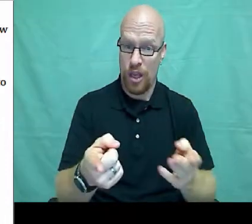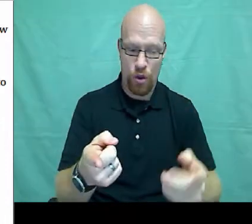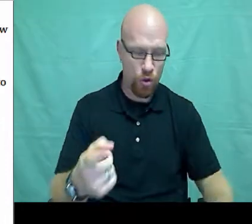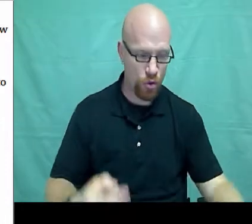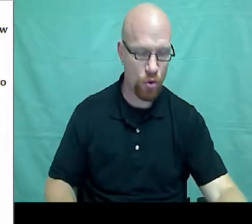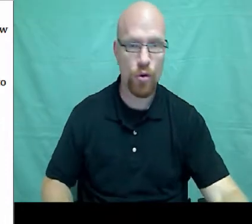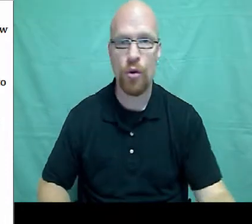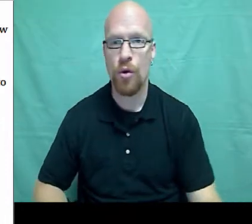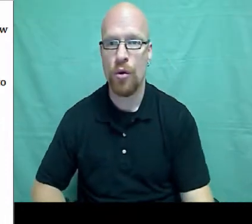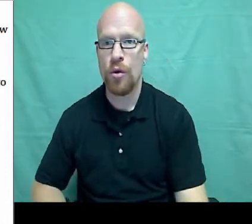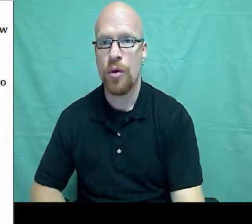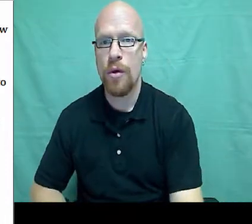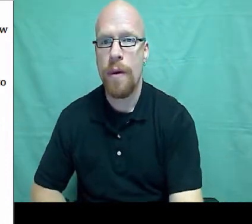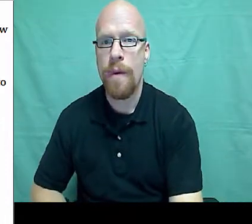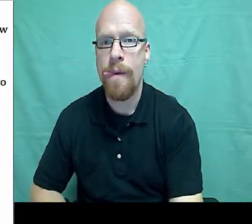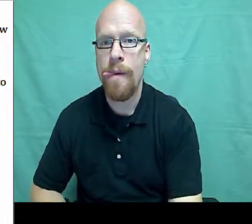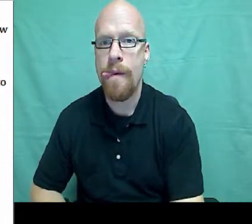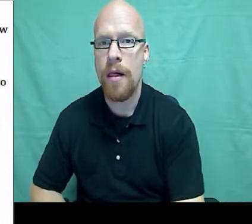below,